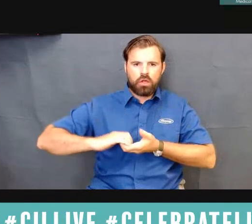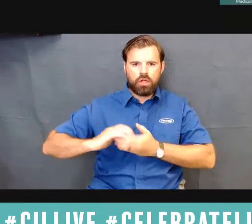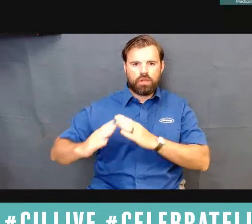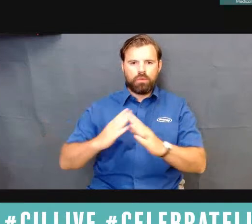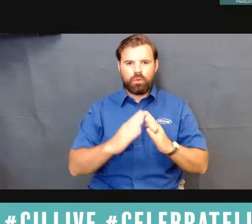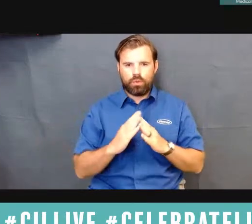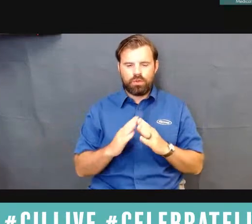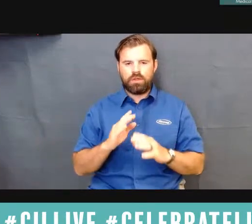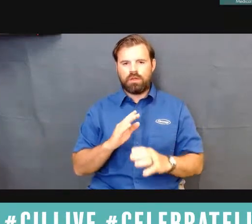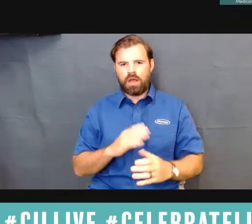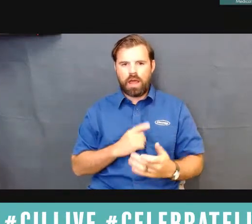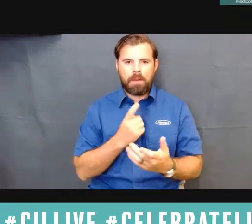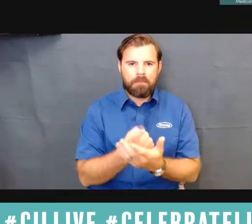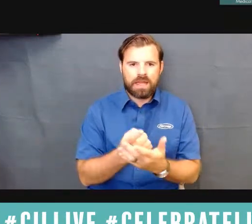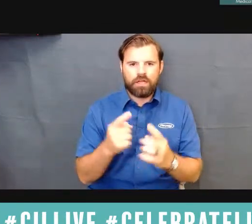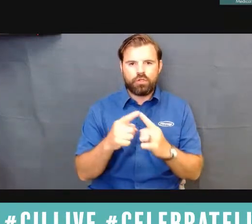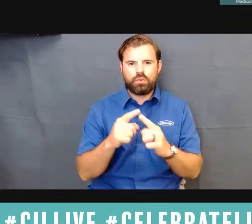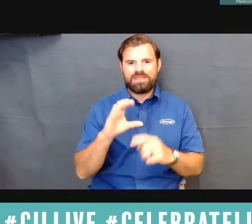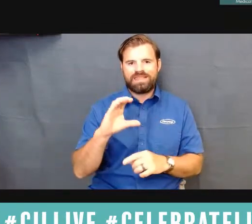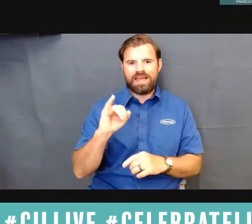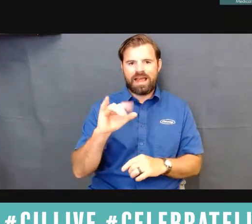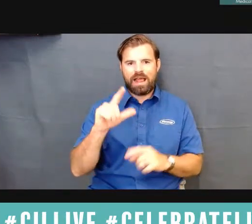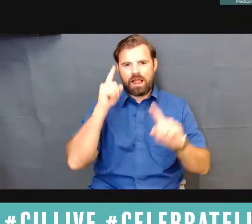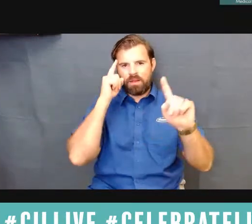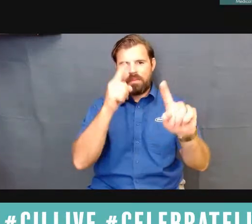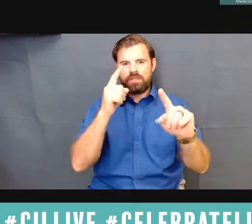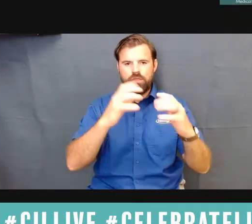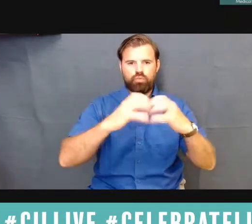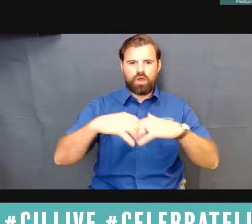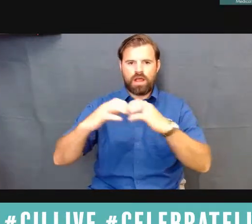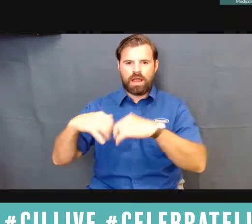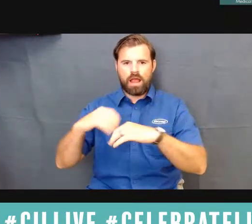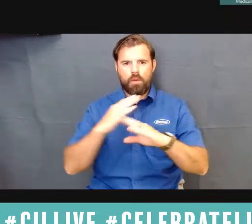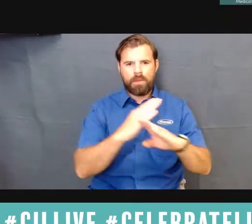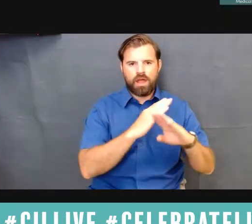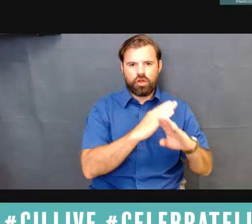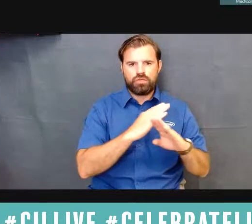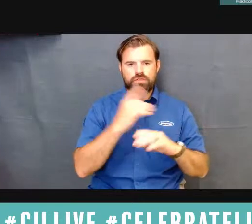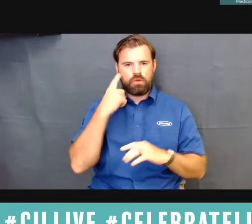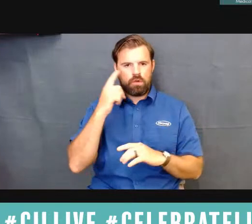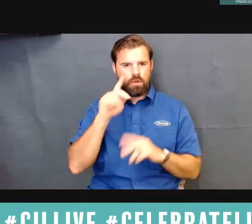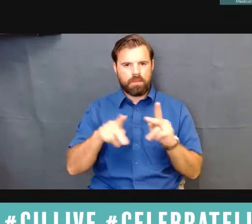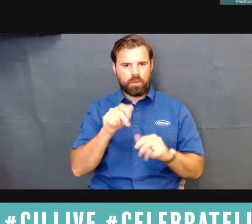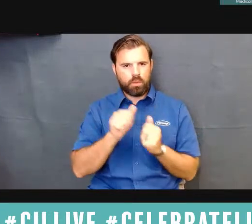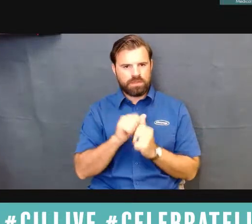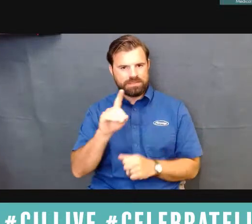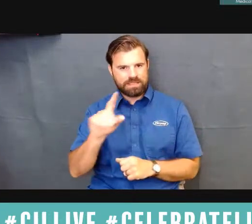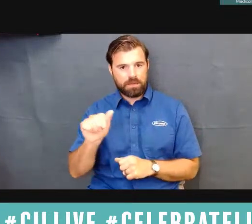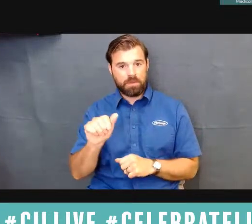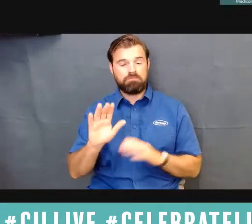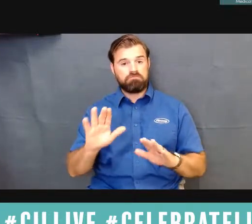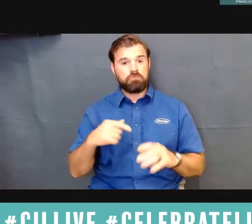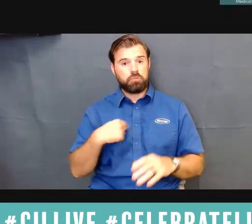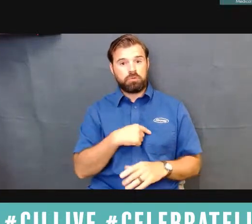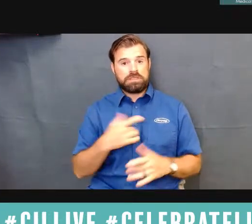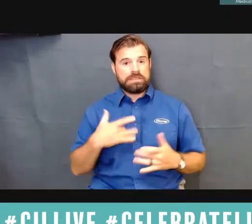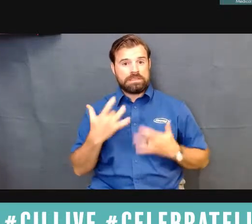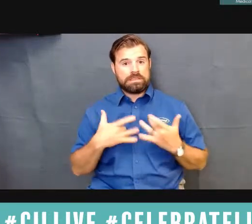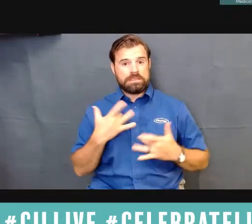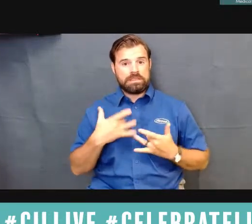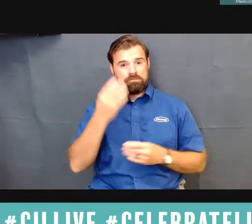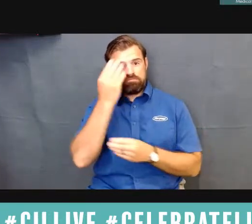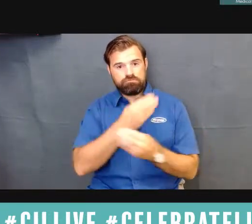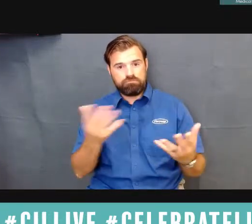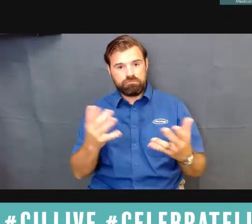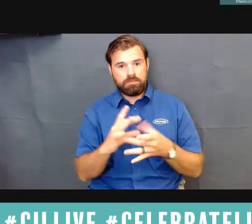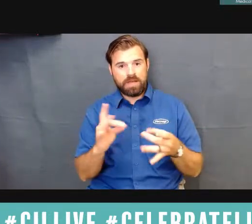are committed to CIL's mission of breaking down barriers. With that being said, we are thrilled to share a message